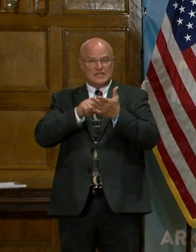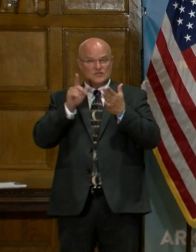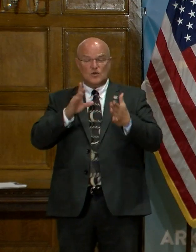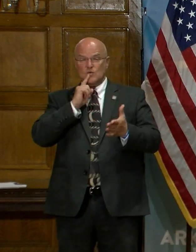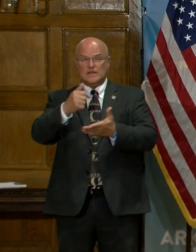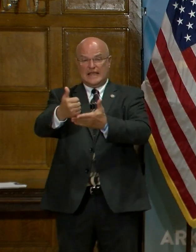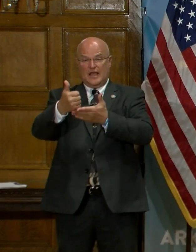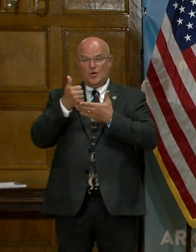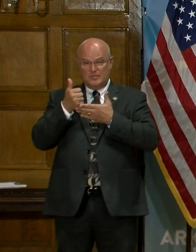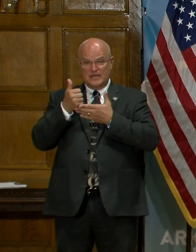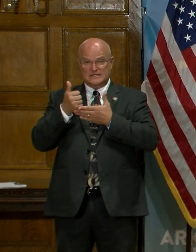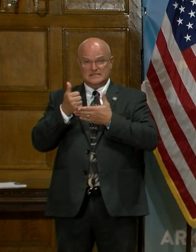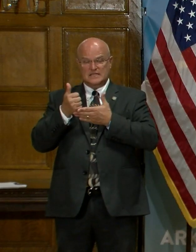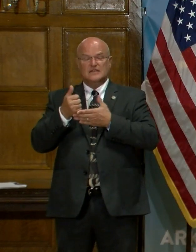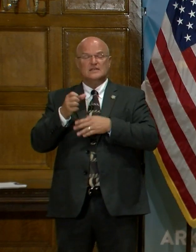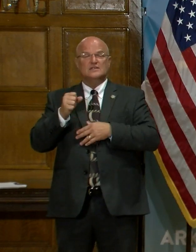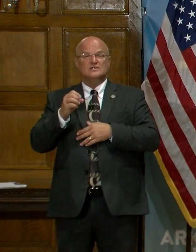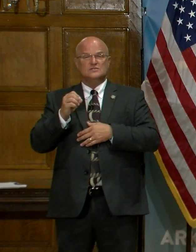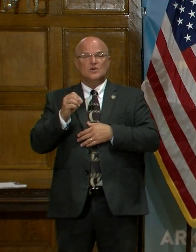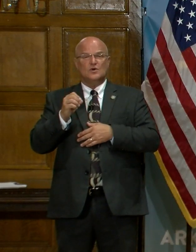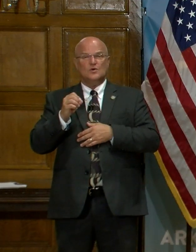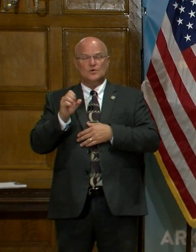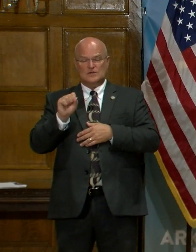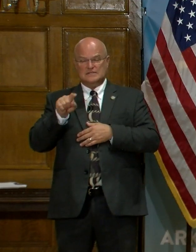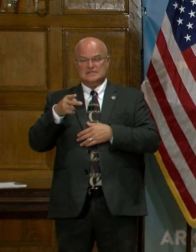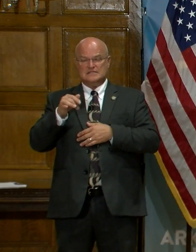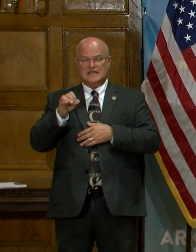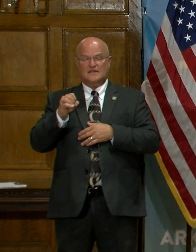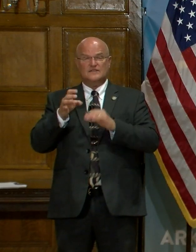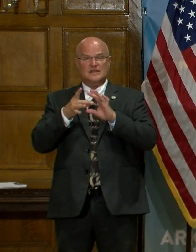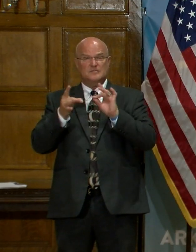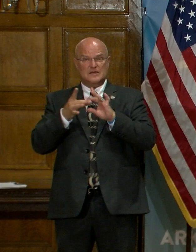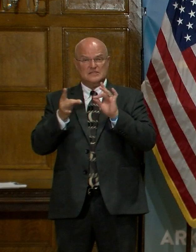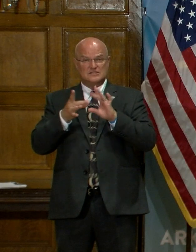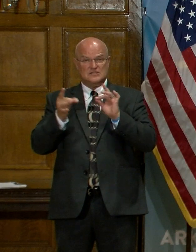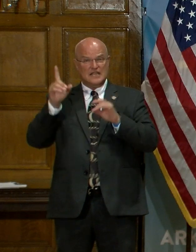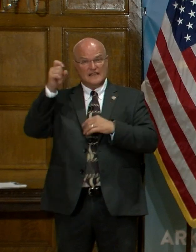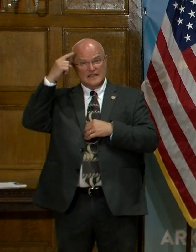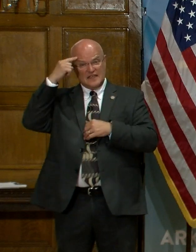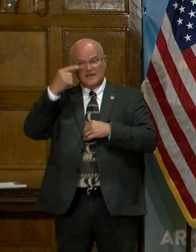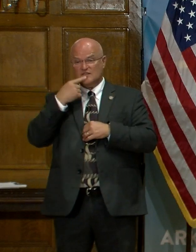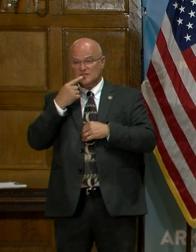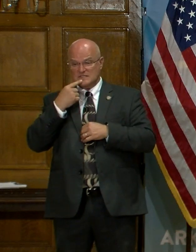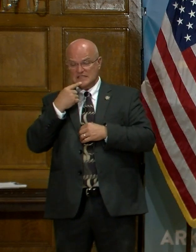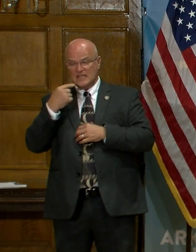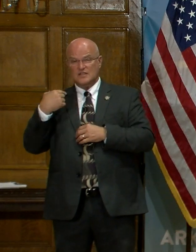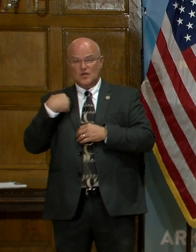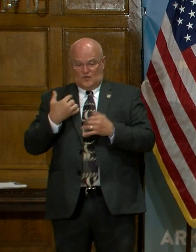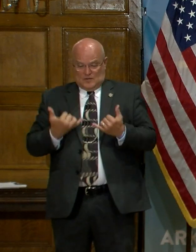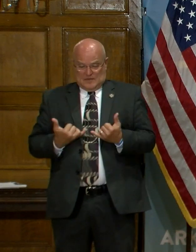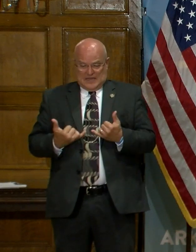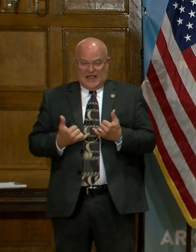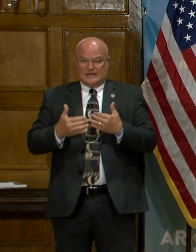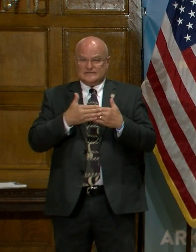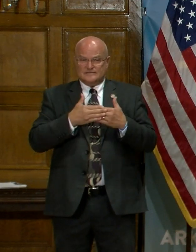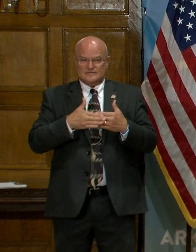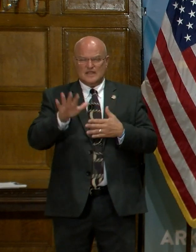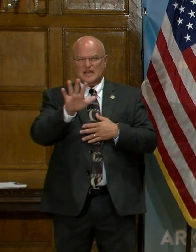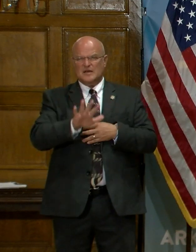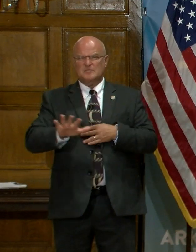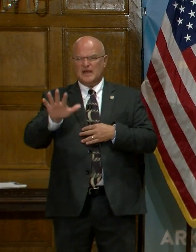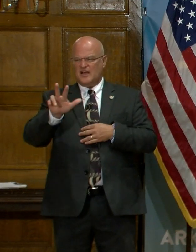will really help us. And as Stephanie's mentioned, the governor's mentioned, we'll go from, you know, where we are now, which is at